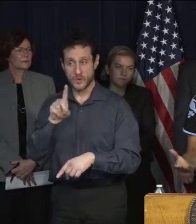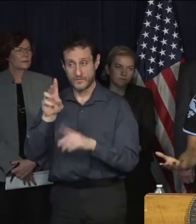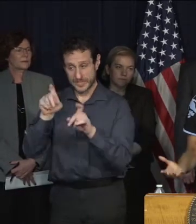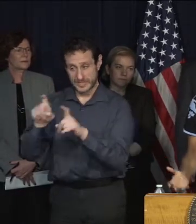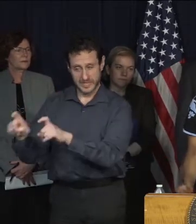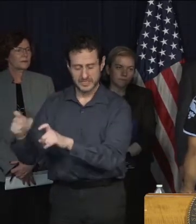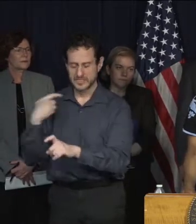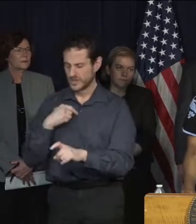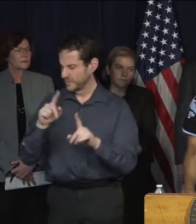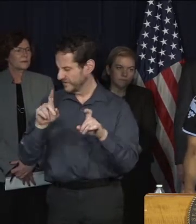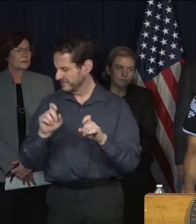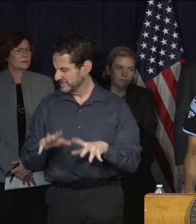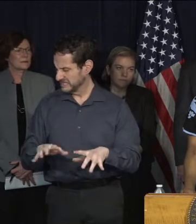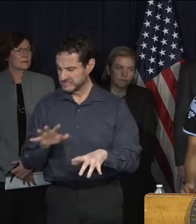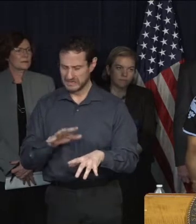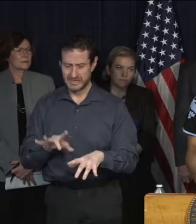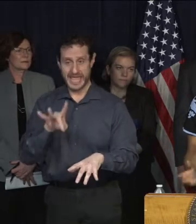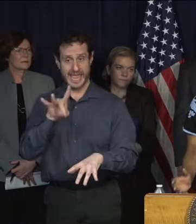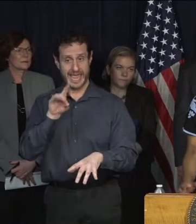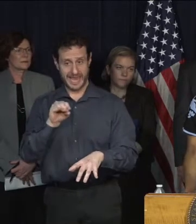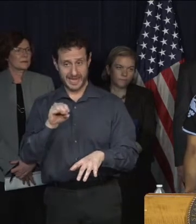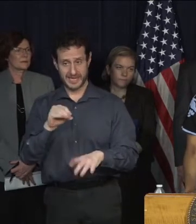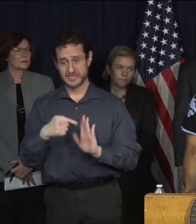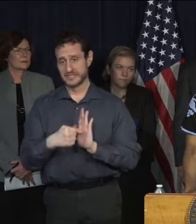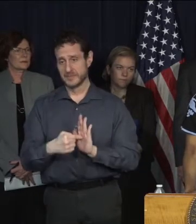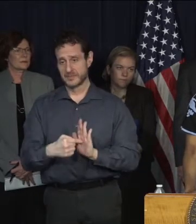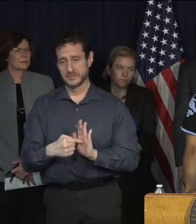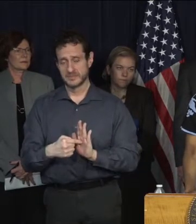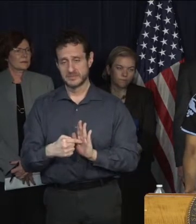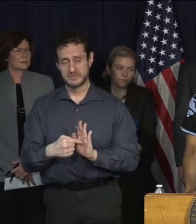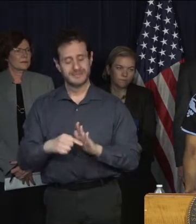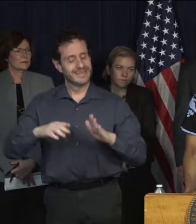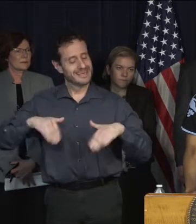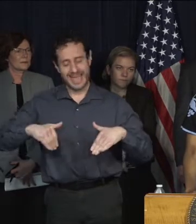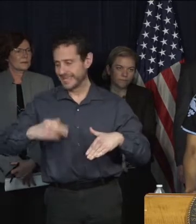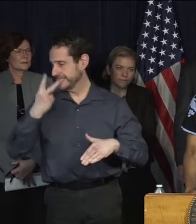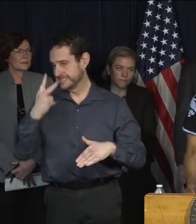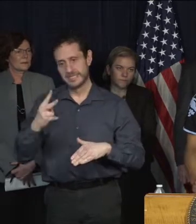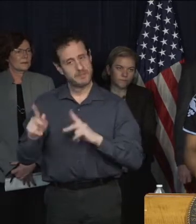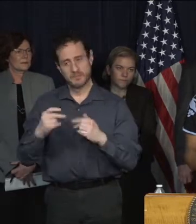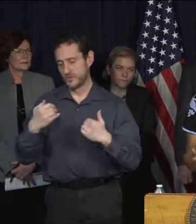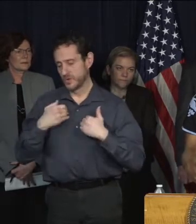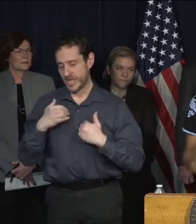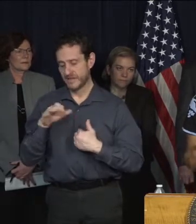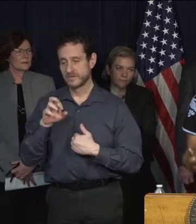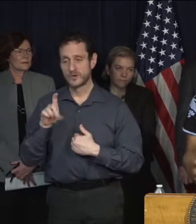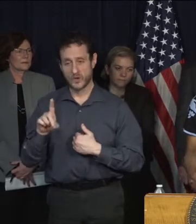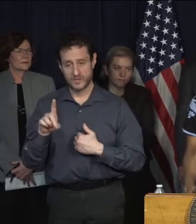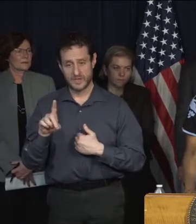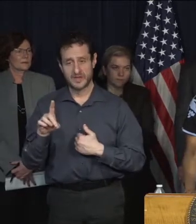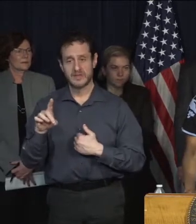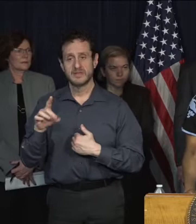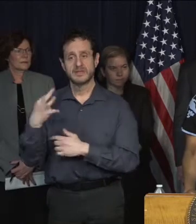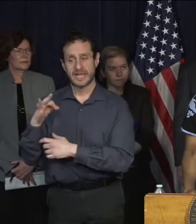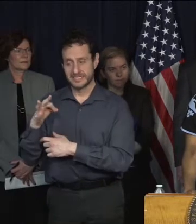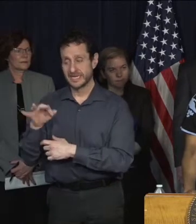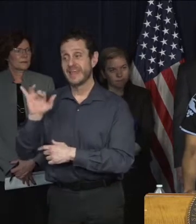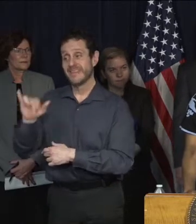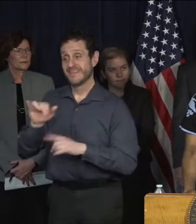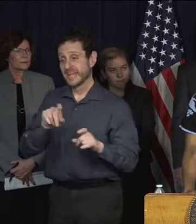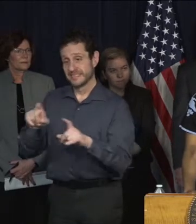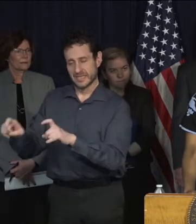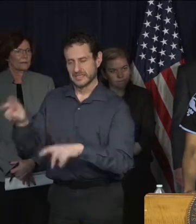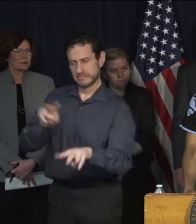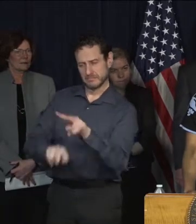tested upwards of 80 samples and have not had a positive from within those. That surveillance testing will